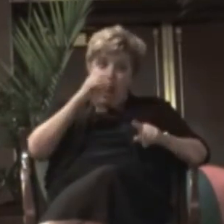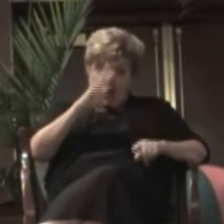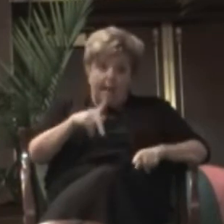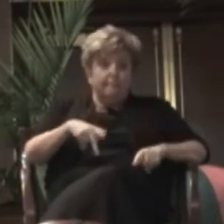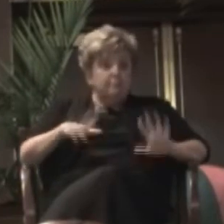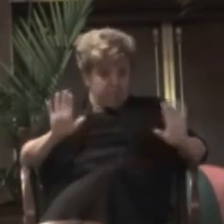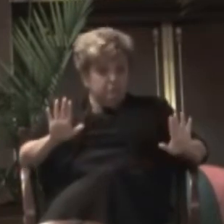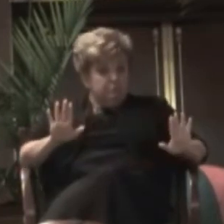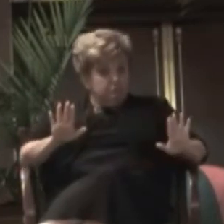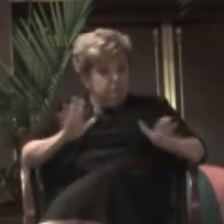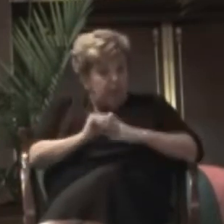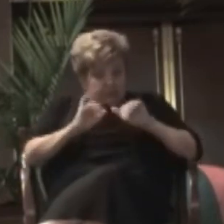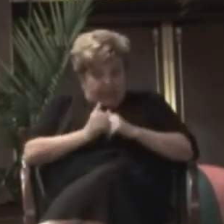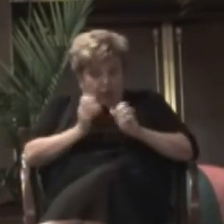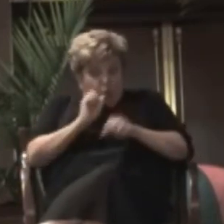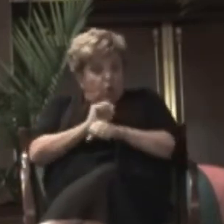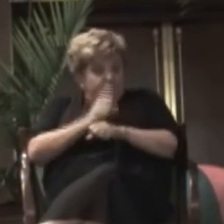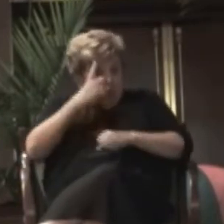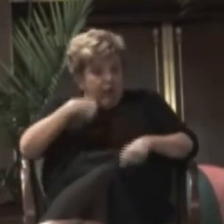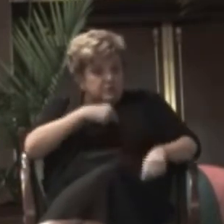You think you can't get sober? Smack a cop.